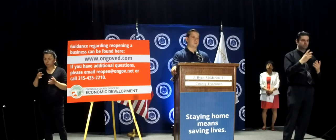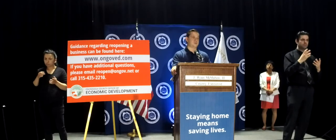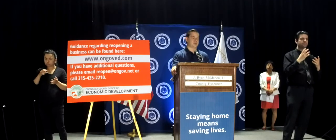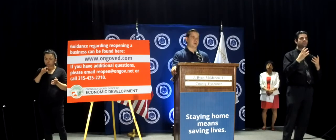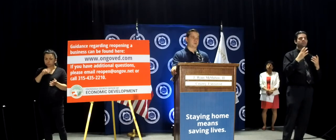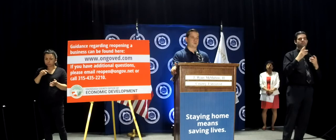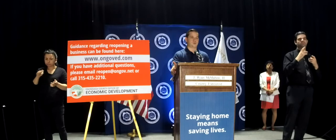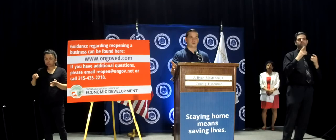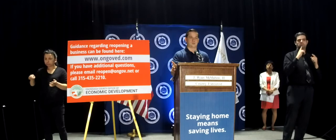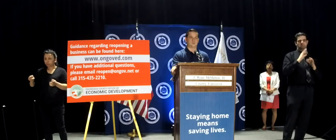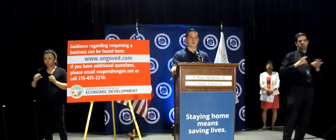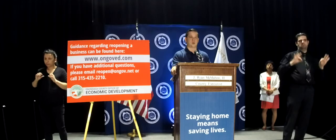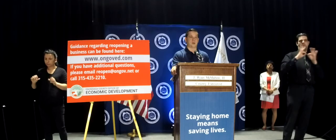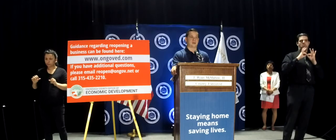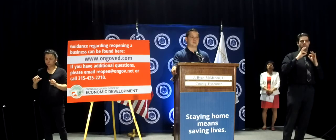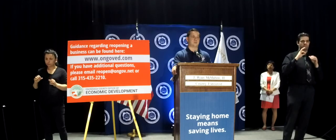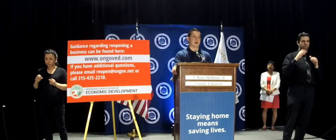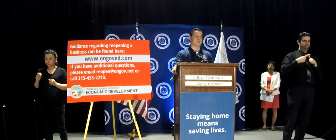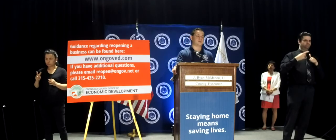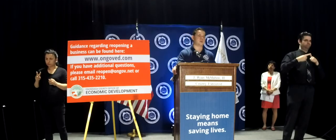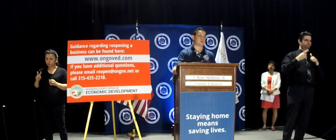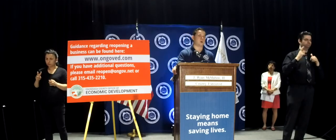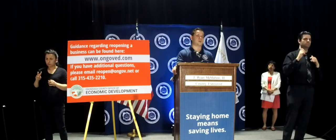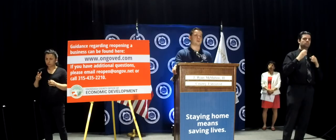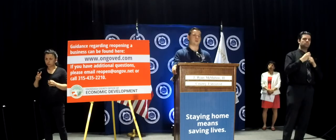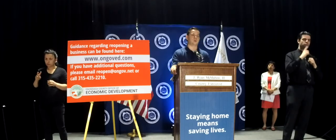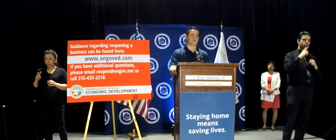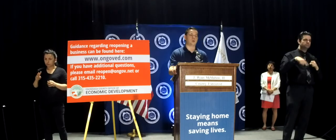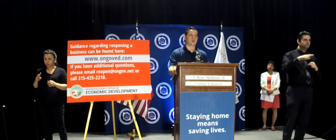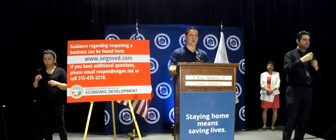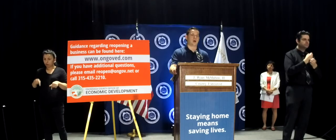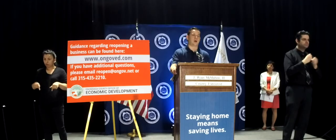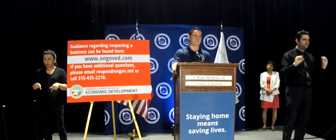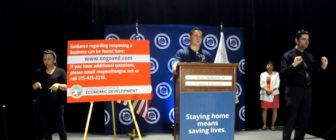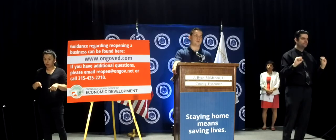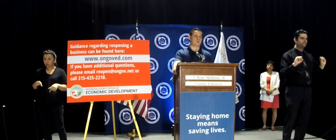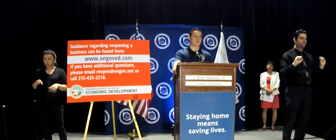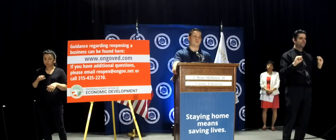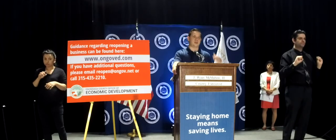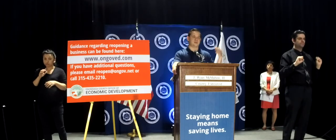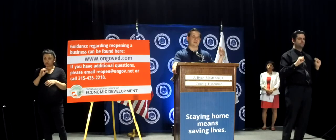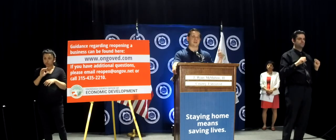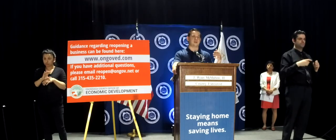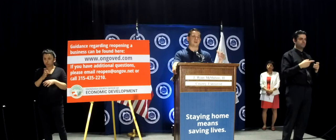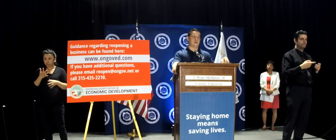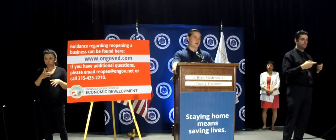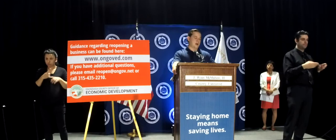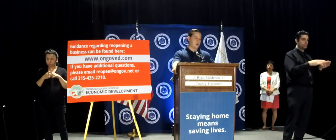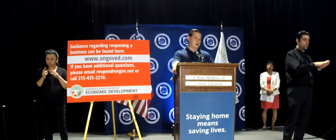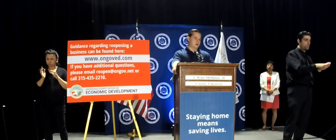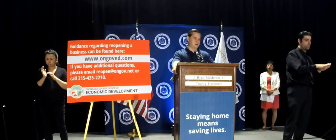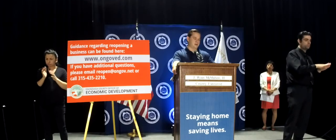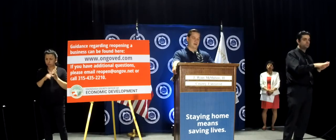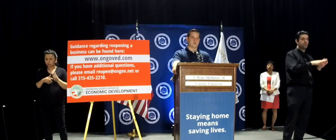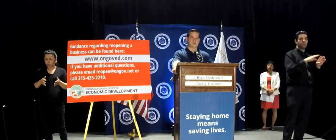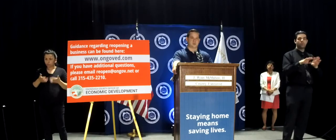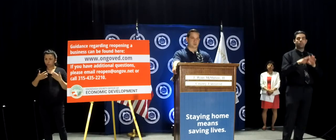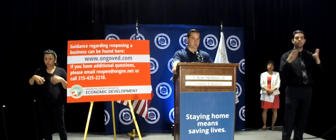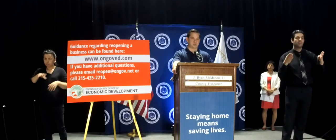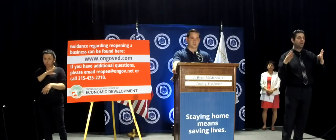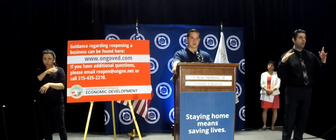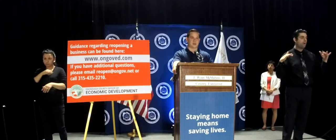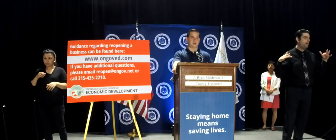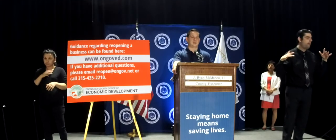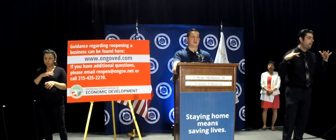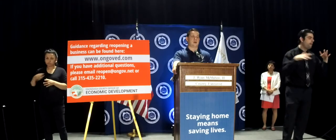Going from 0 to full capacity probably isn't the smartest thing to do. Do it in phases. I think I had a conversation